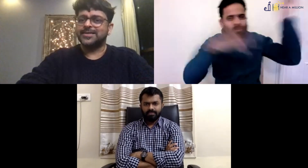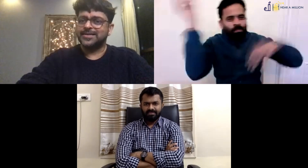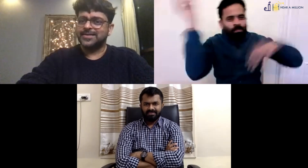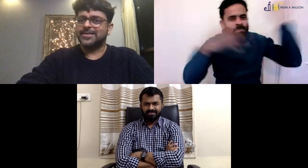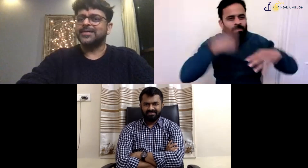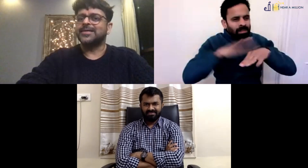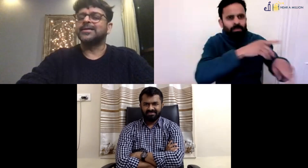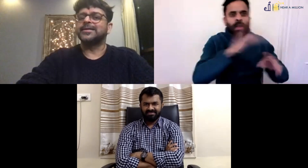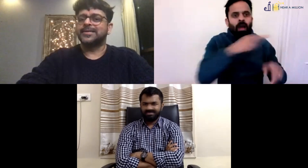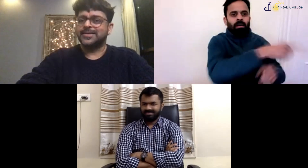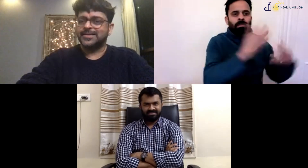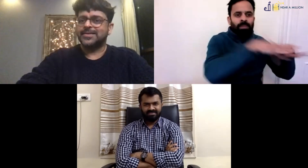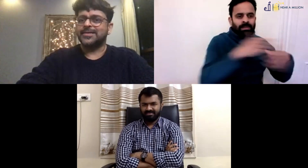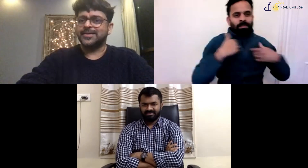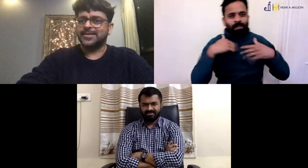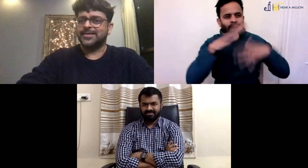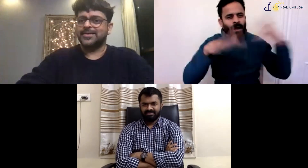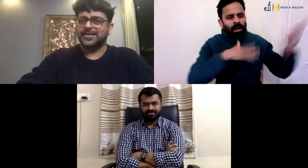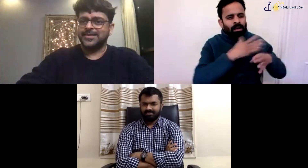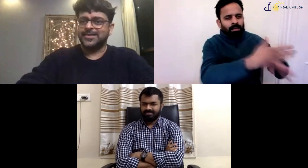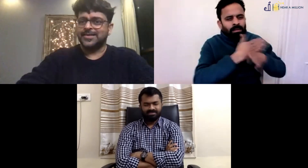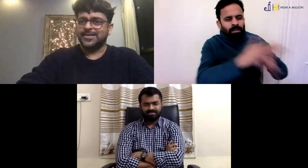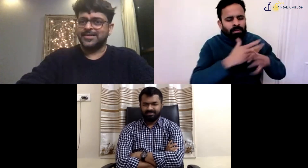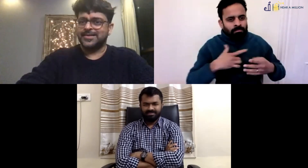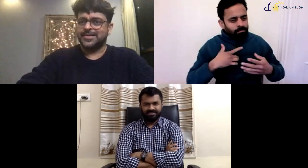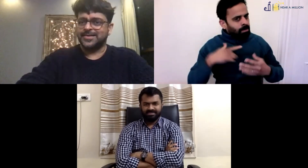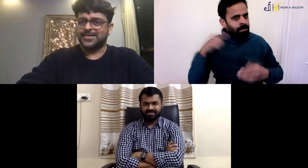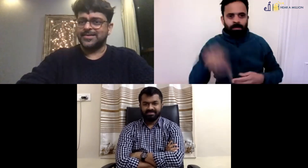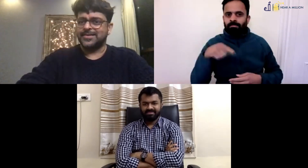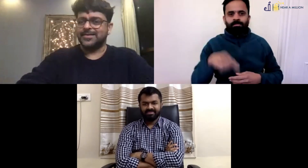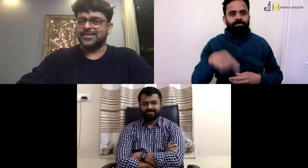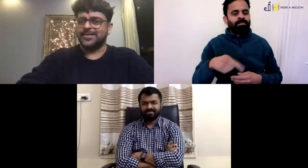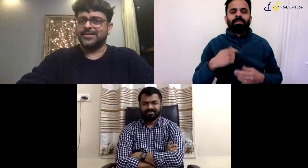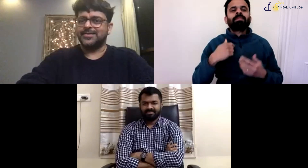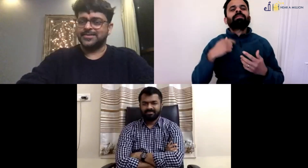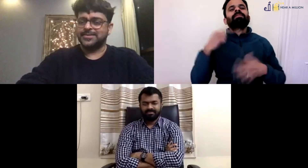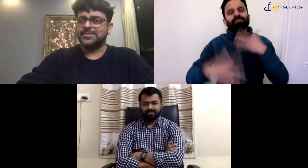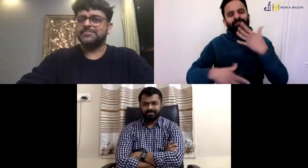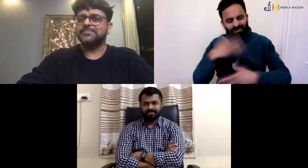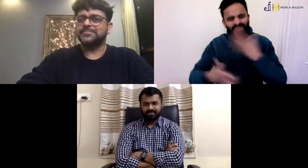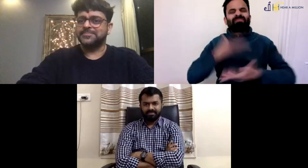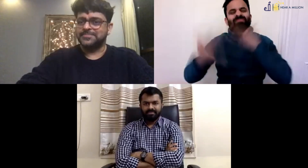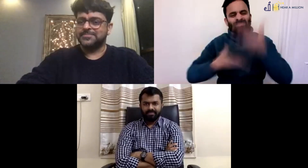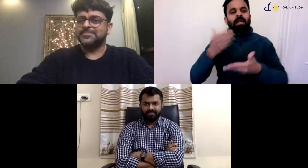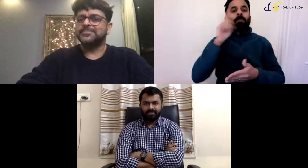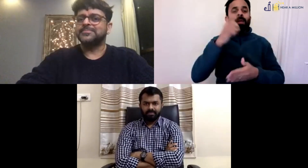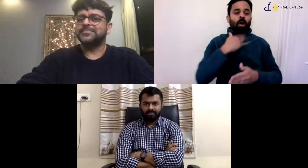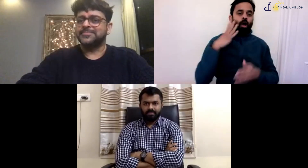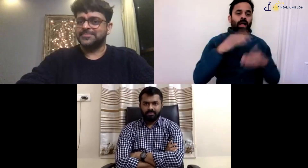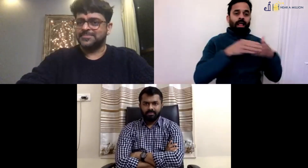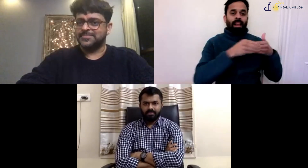just chat. So much of brainstorming and ideas and mainstreaming, this, that. And we knew that this was for